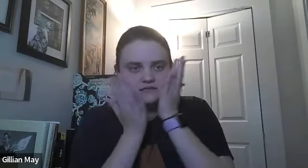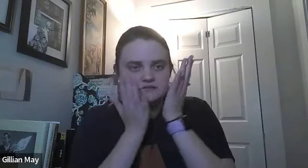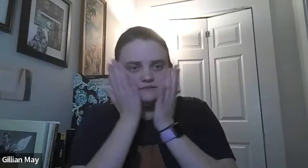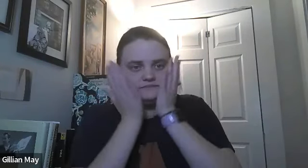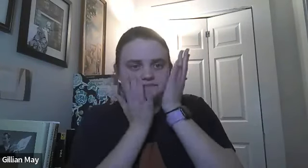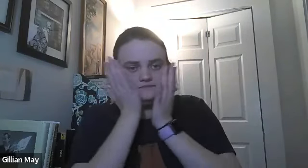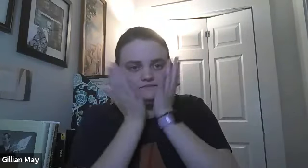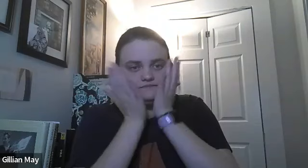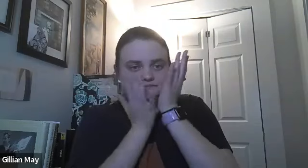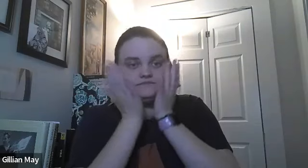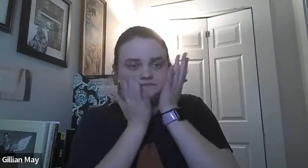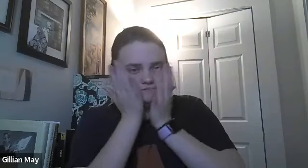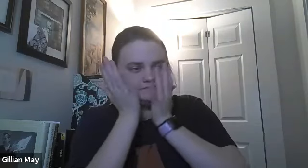embarrassed. Mm-hmm.